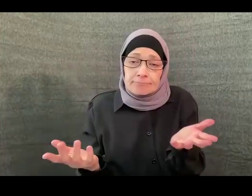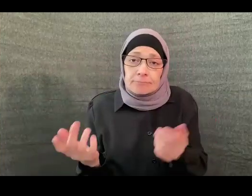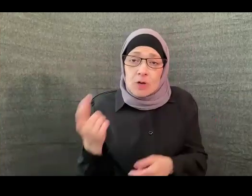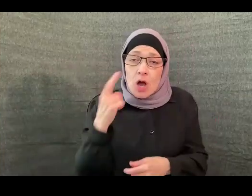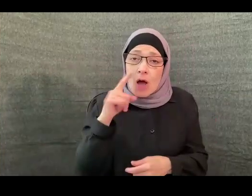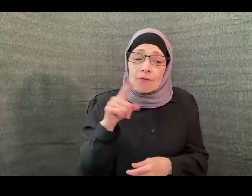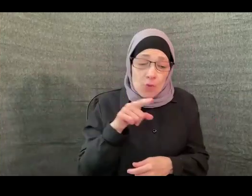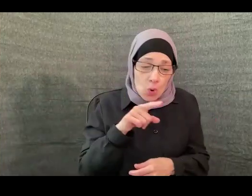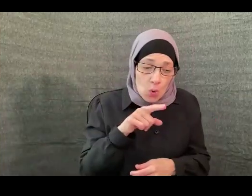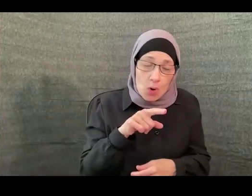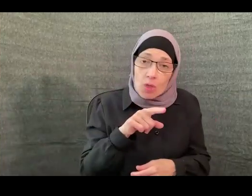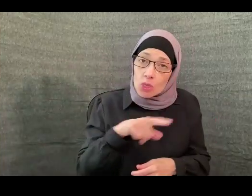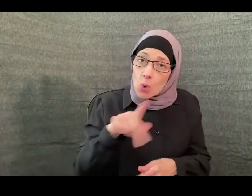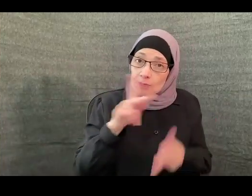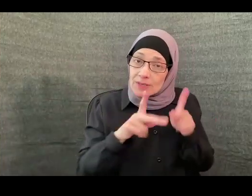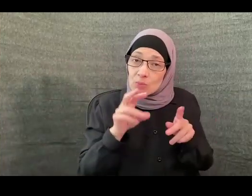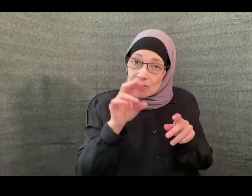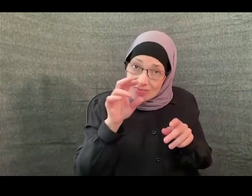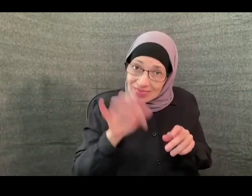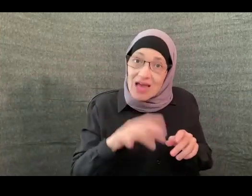who commit injustices.